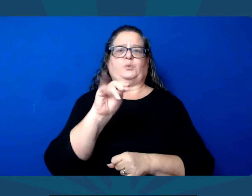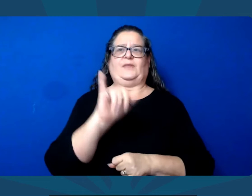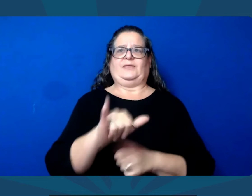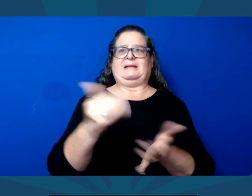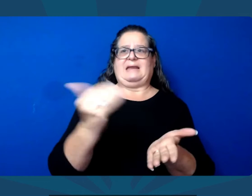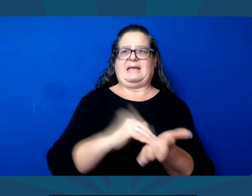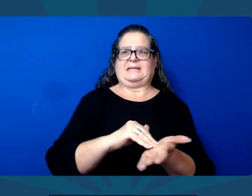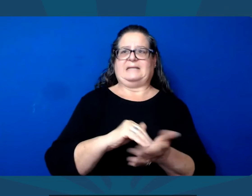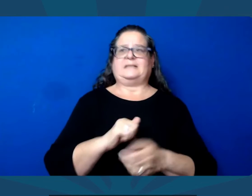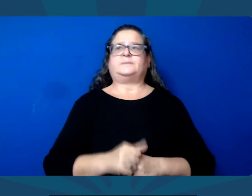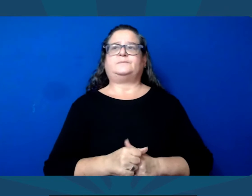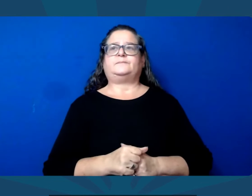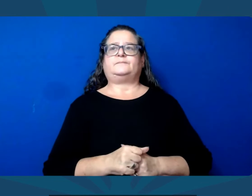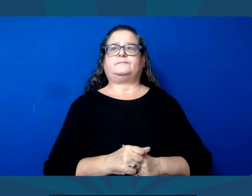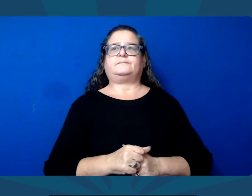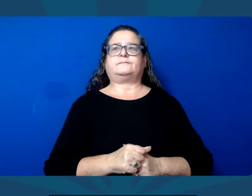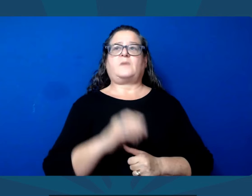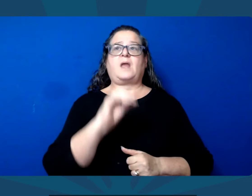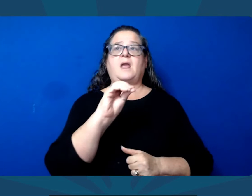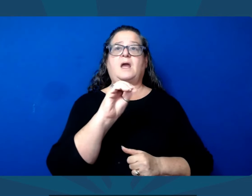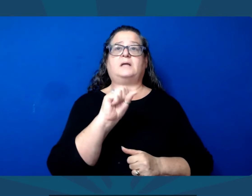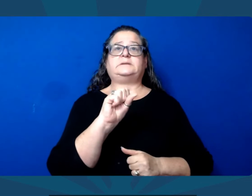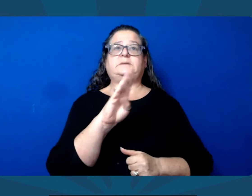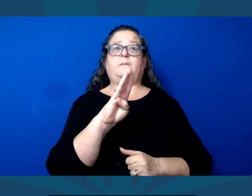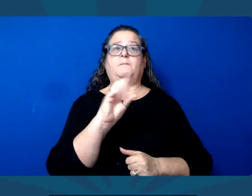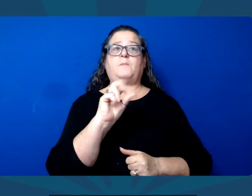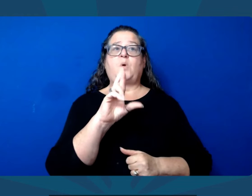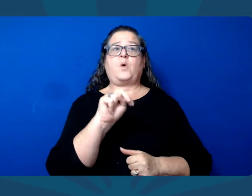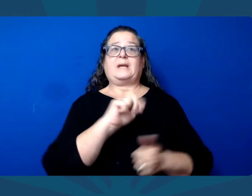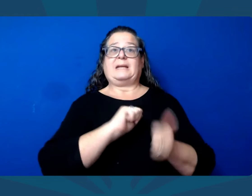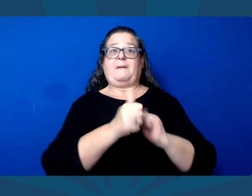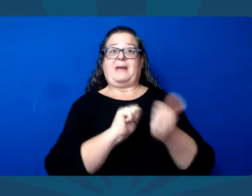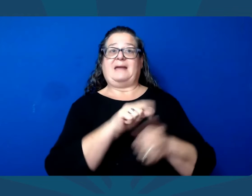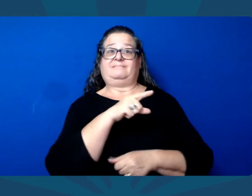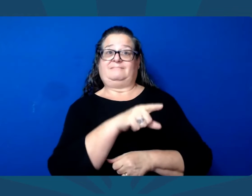race, and they're promising to do so again.